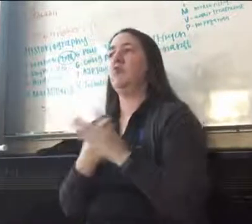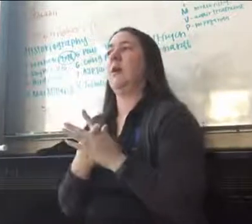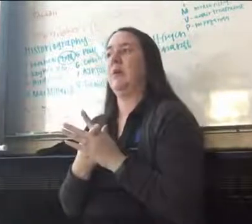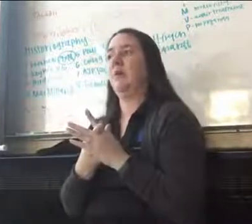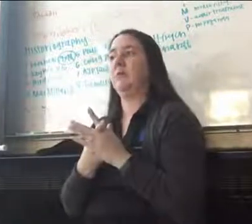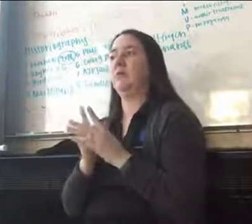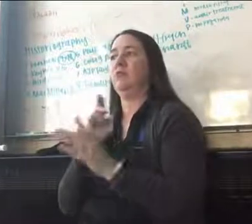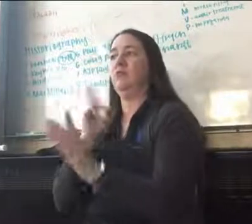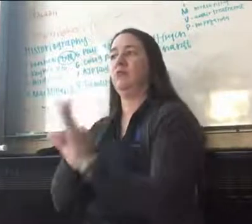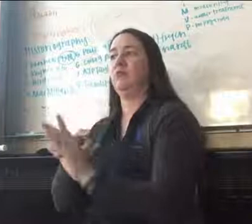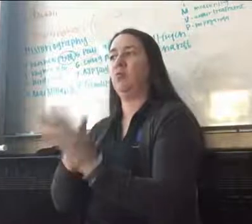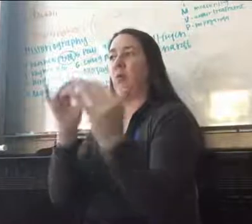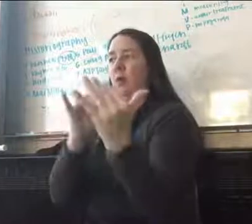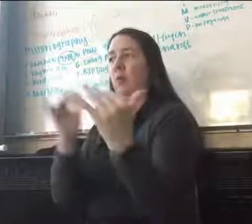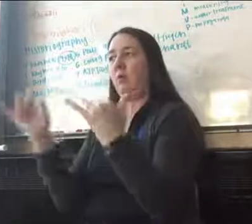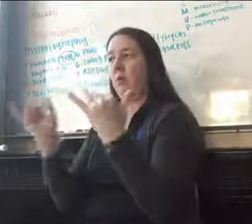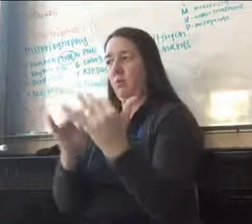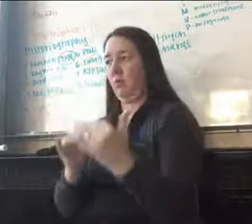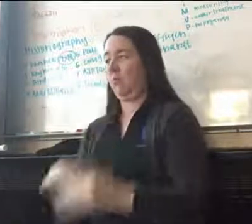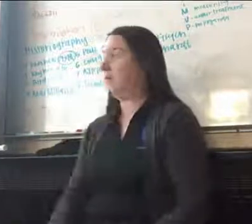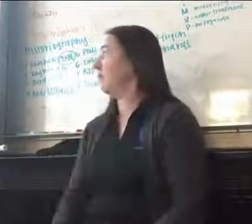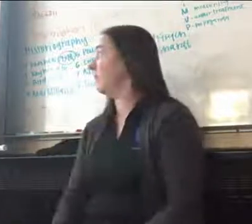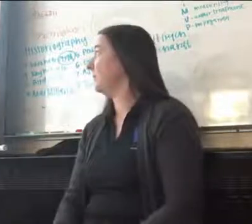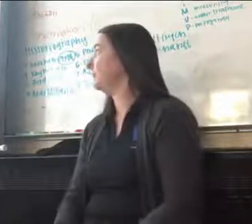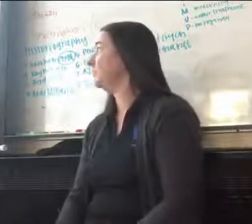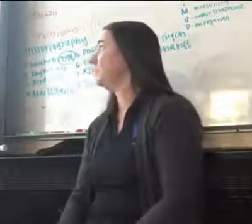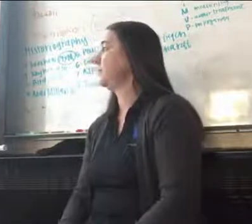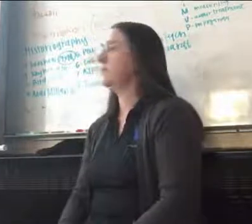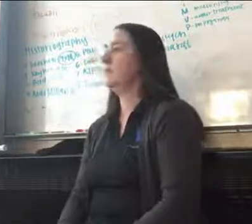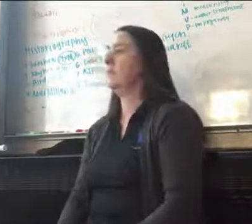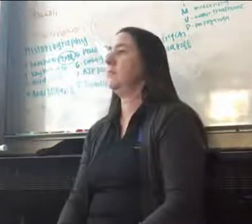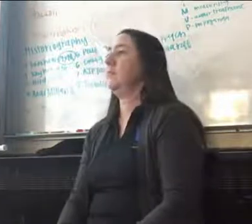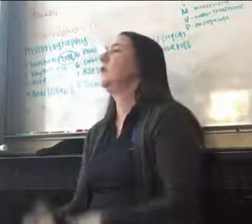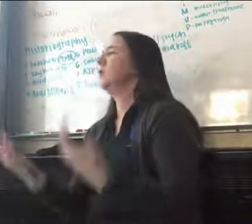war. So here's basically what happens.